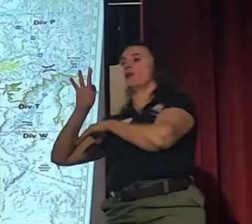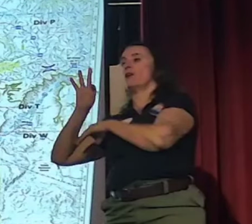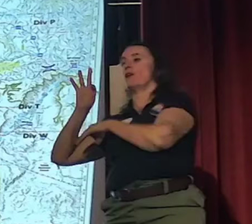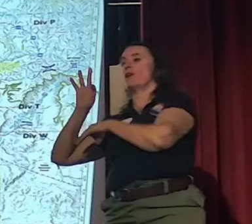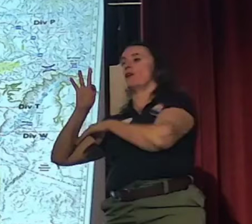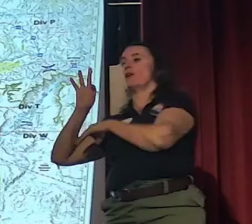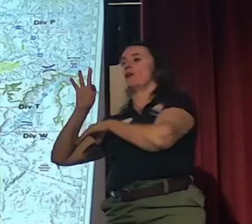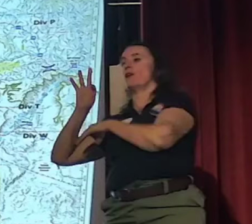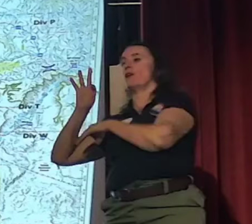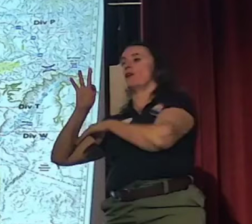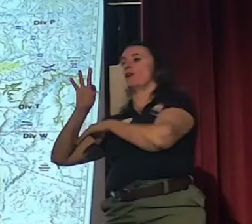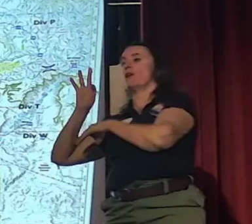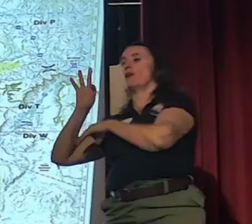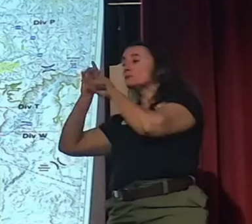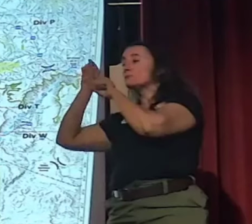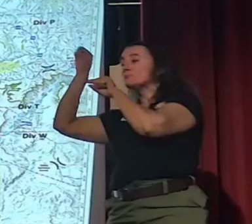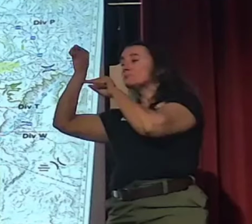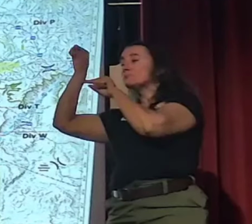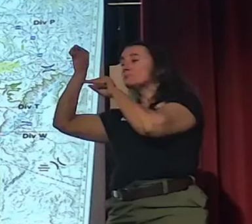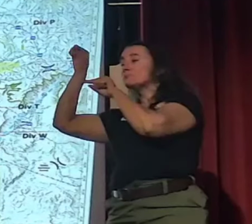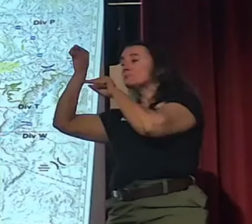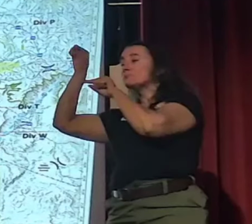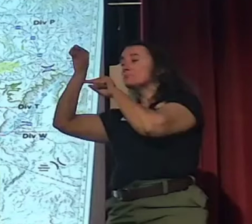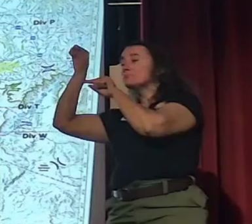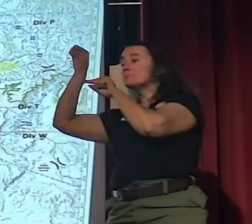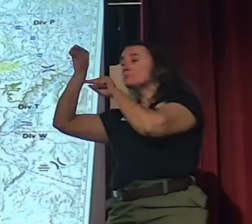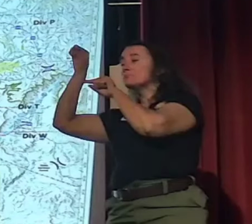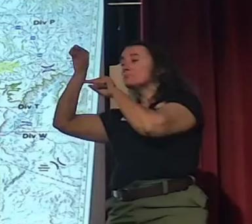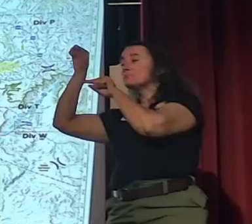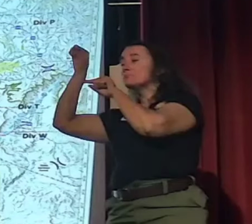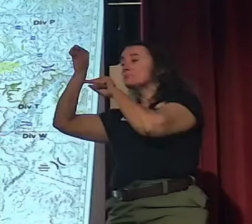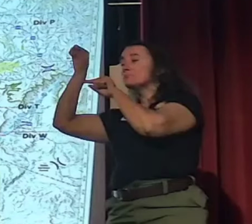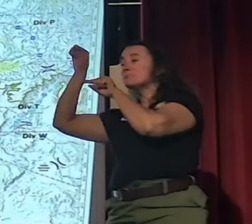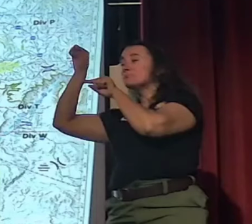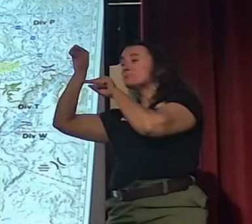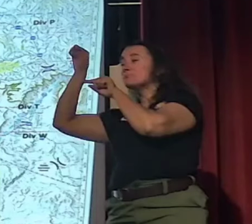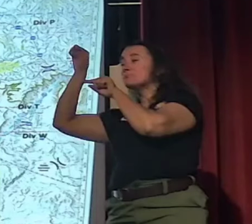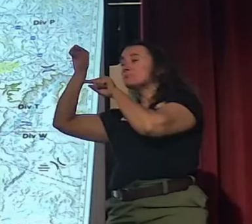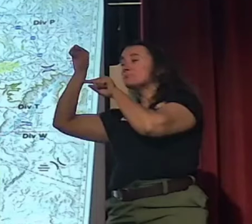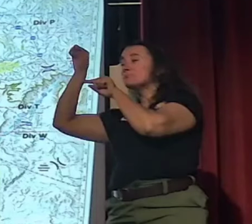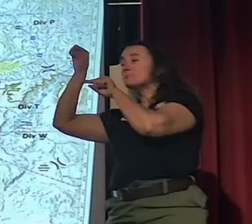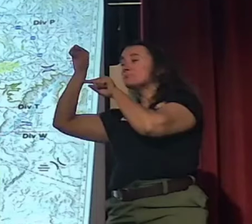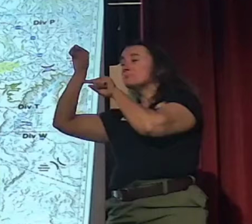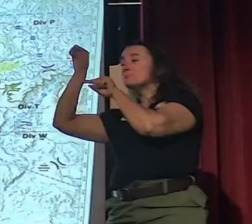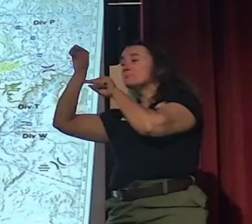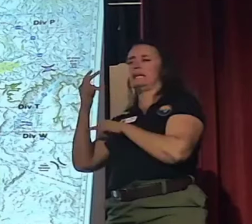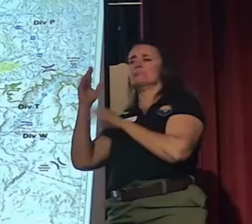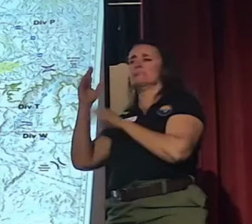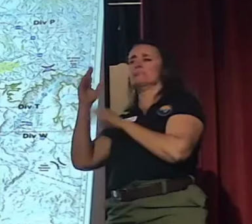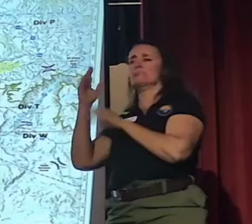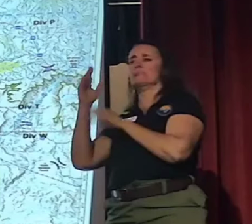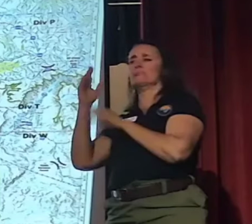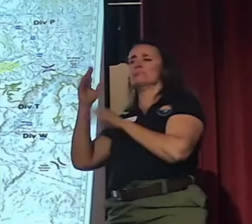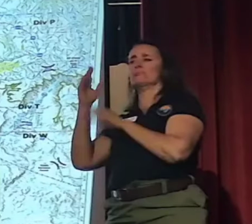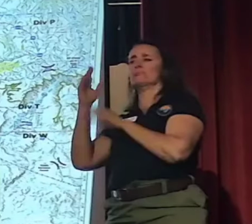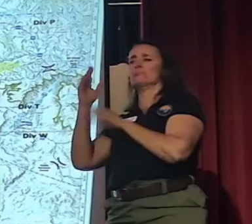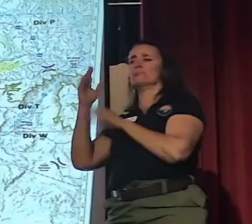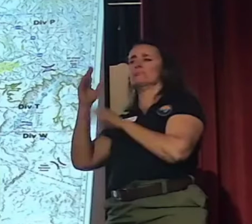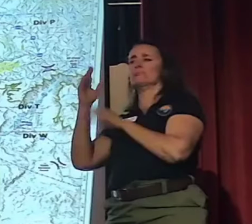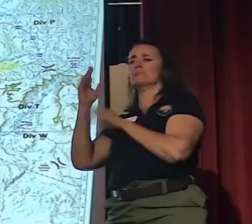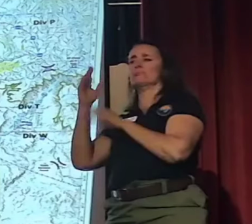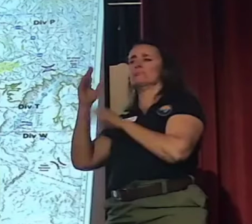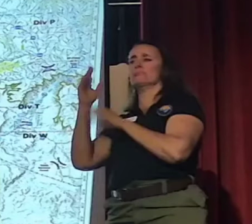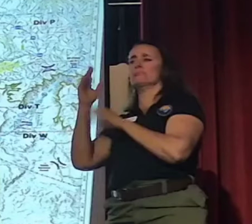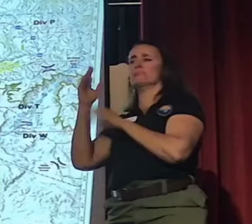right here, this little tip of fire, that's a backing, flanking fire, not a lot of activity in there. Less activity in there